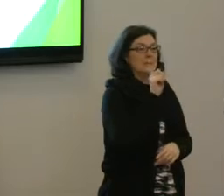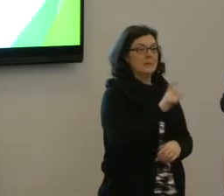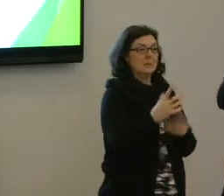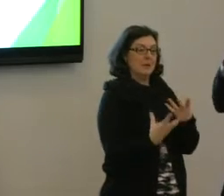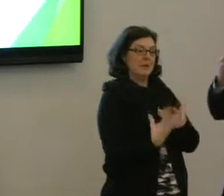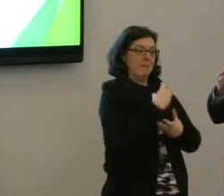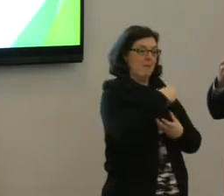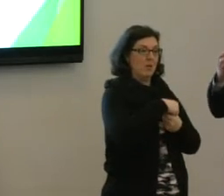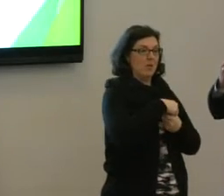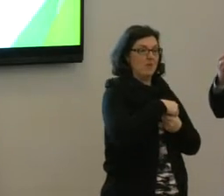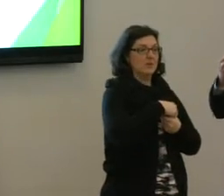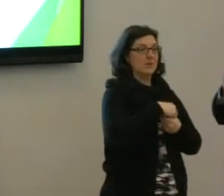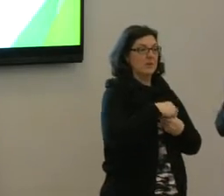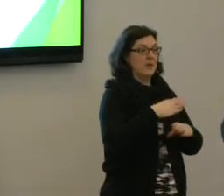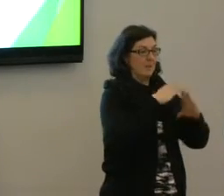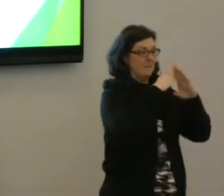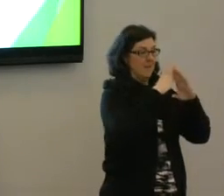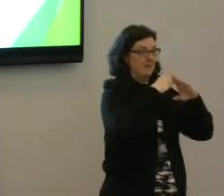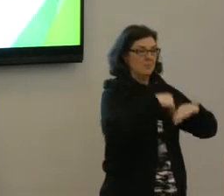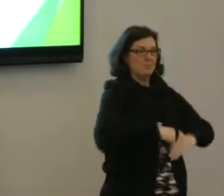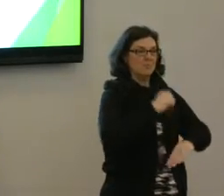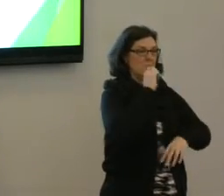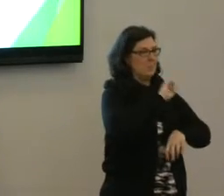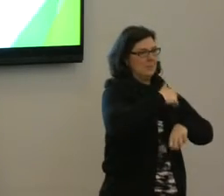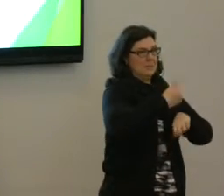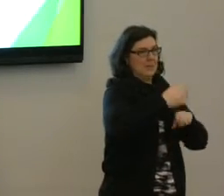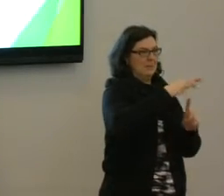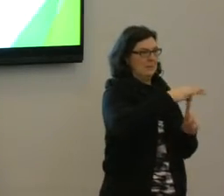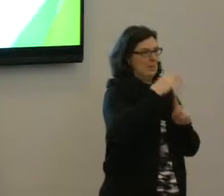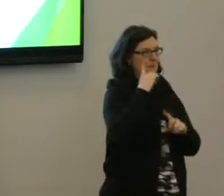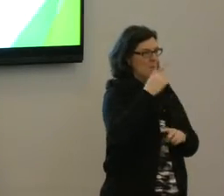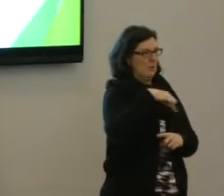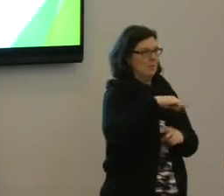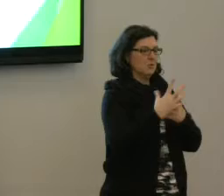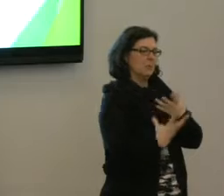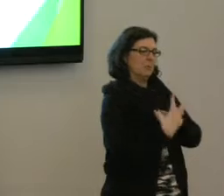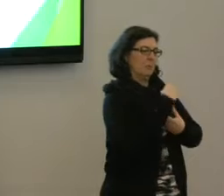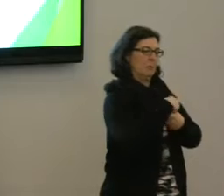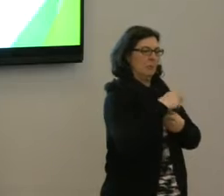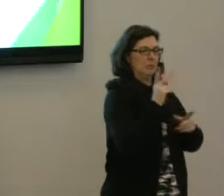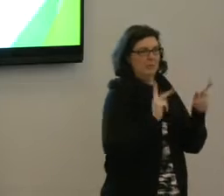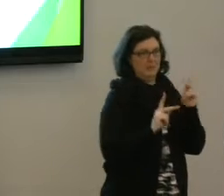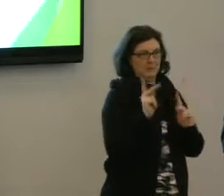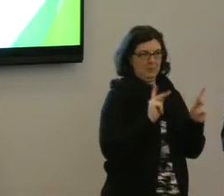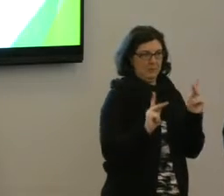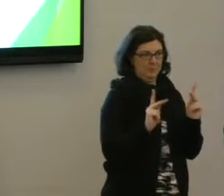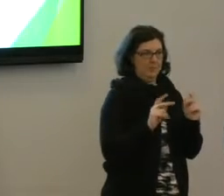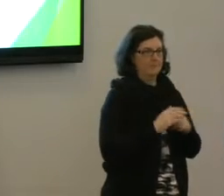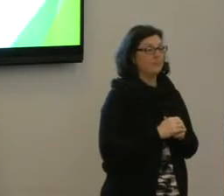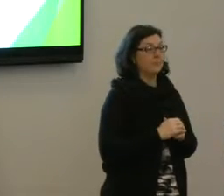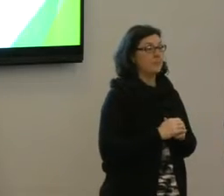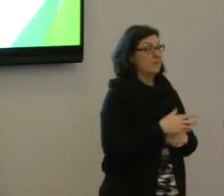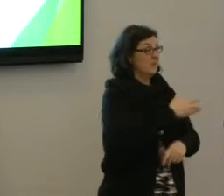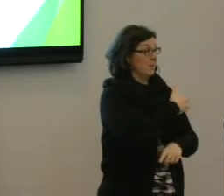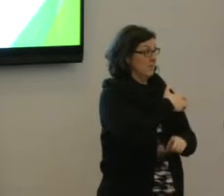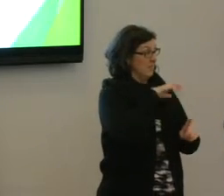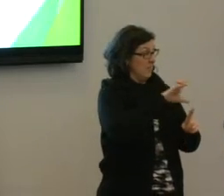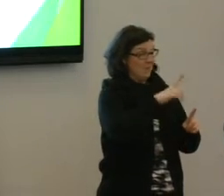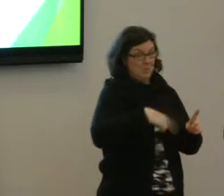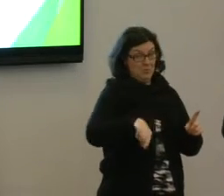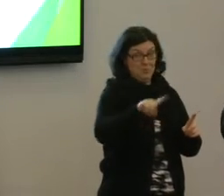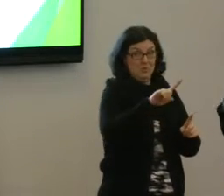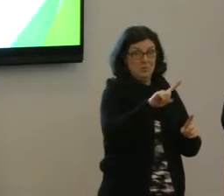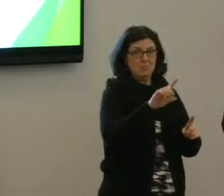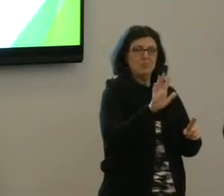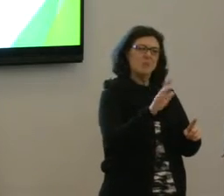to expand that boundary, not to do something special, not to help empower you to say, and others to